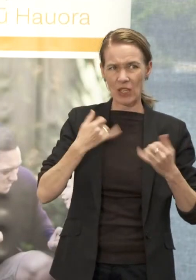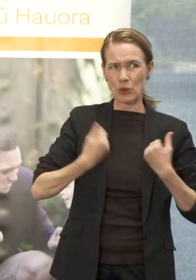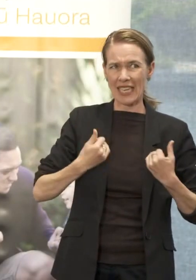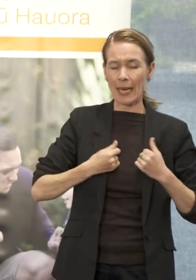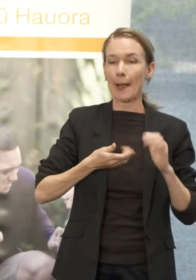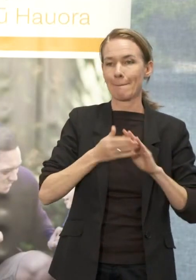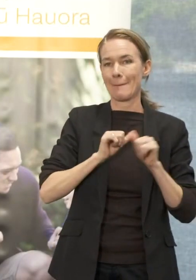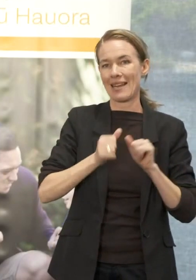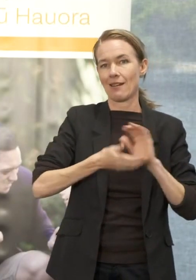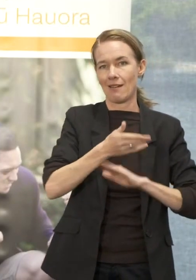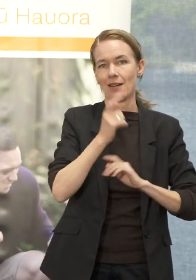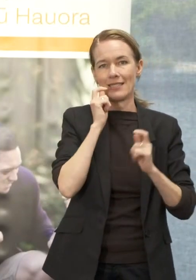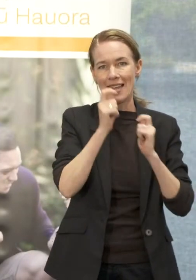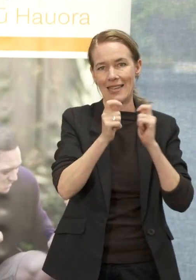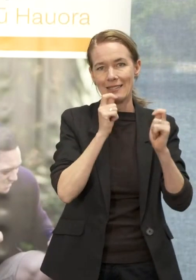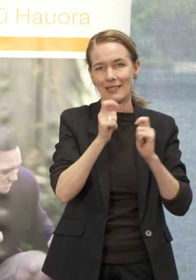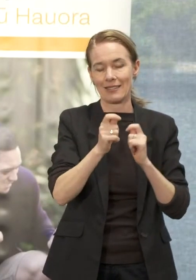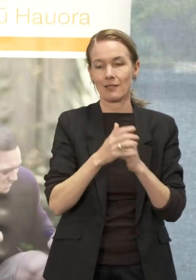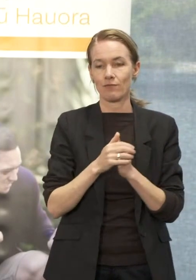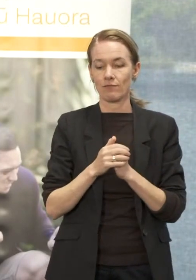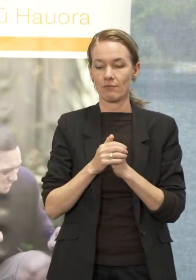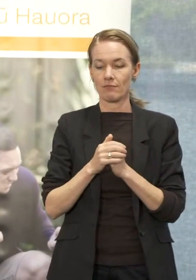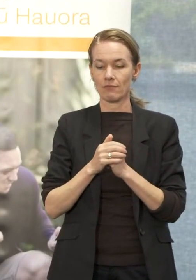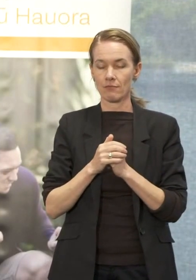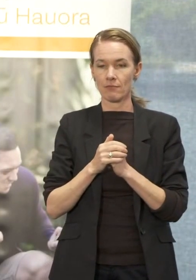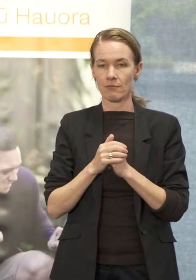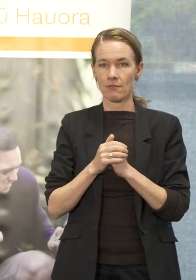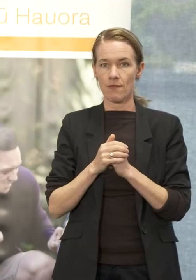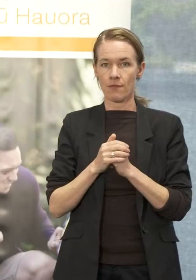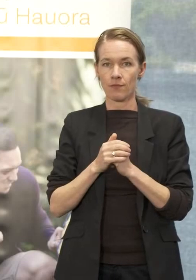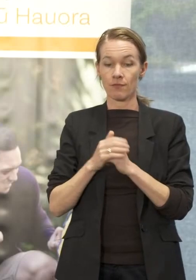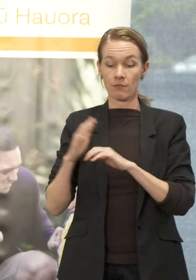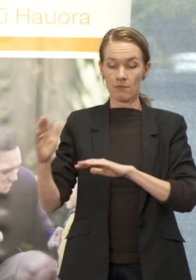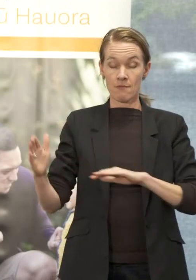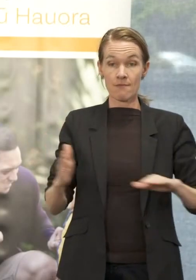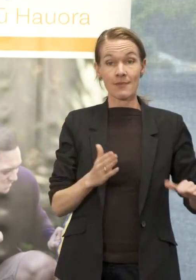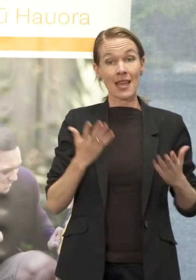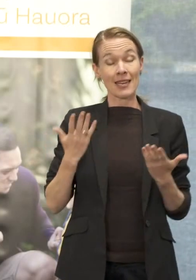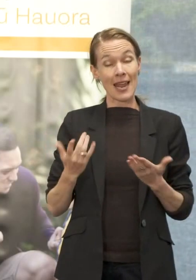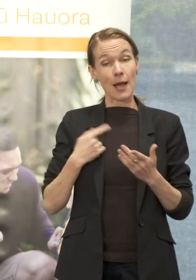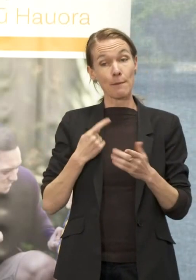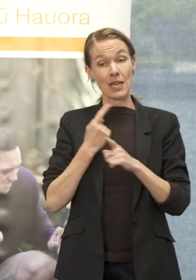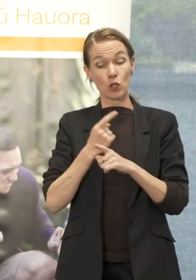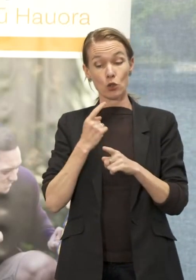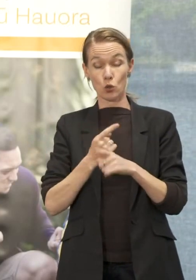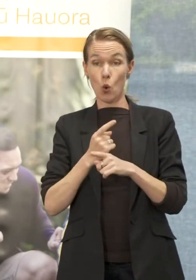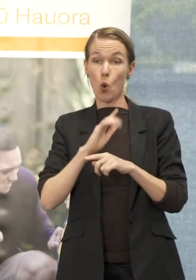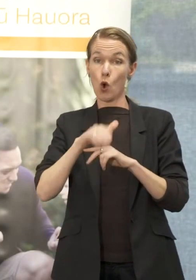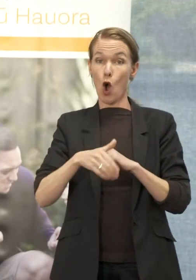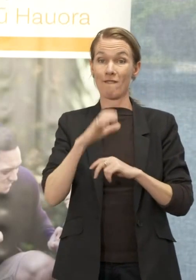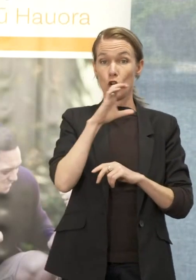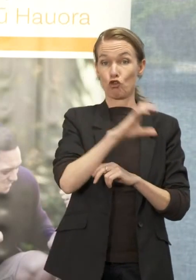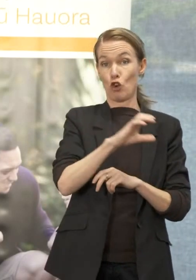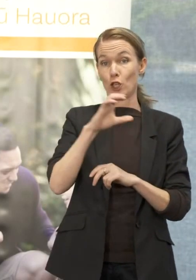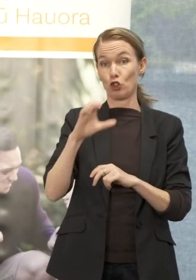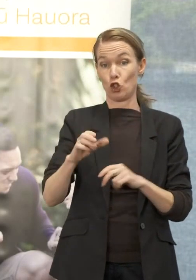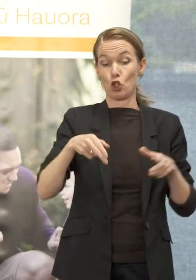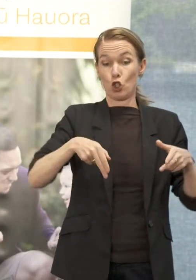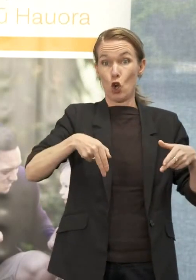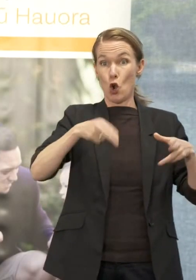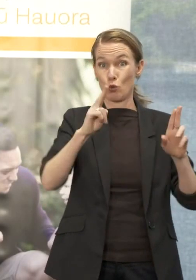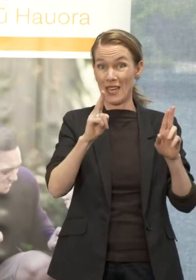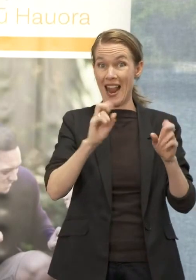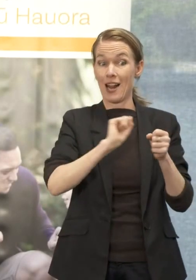I'd now like to update you on investigations into cases associated with returnees in a Christchurch